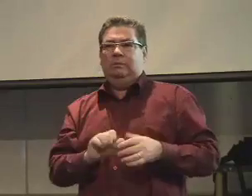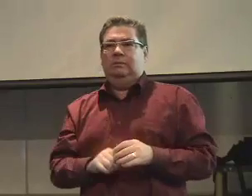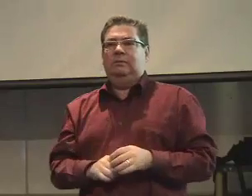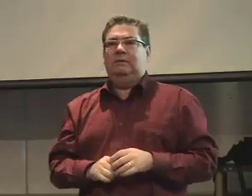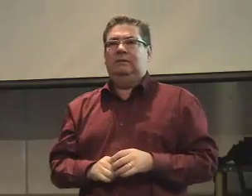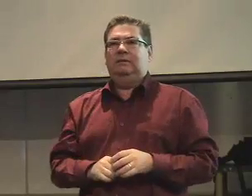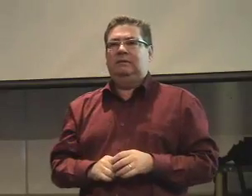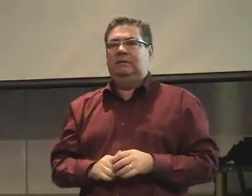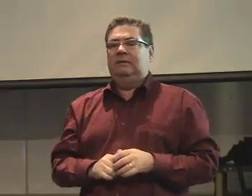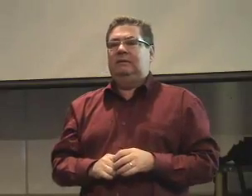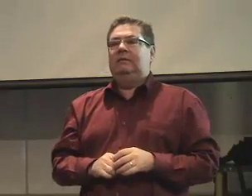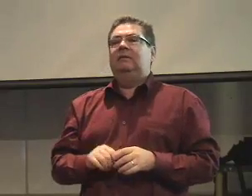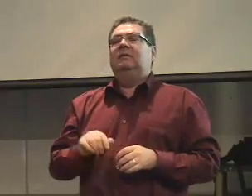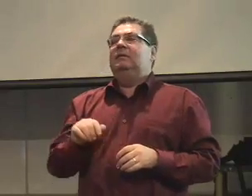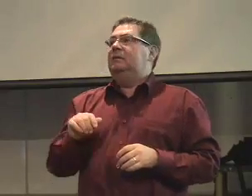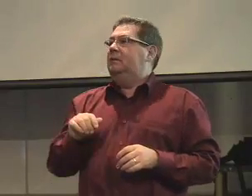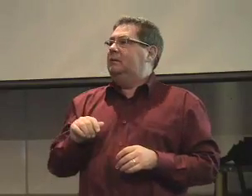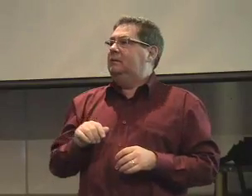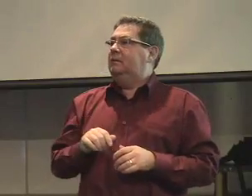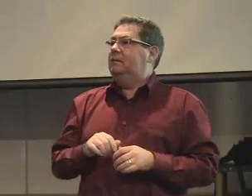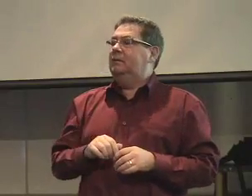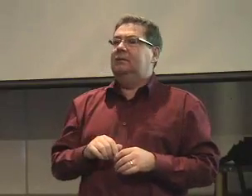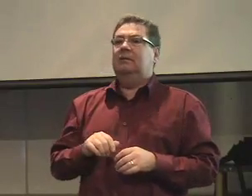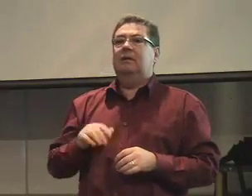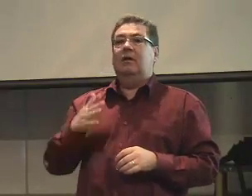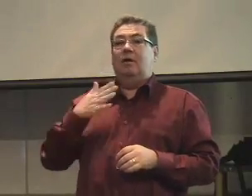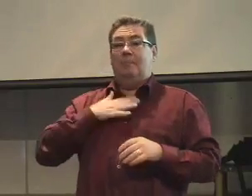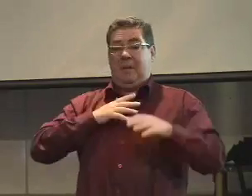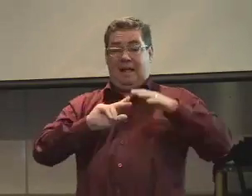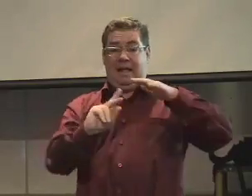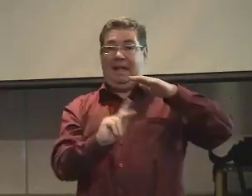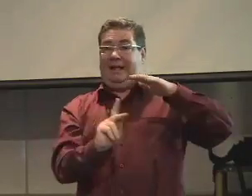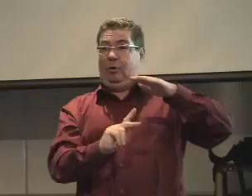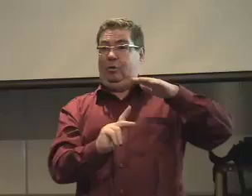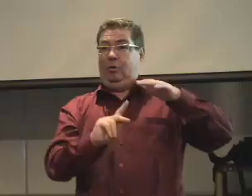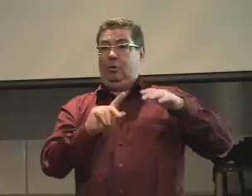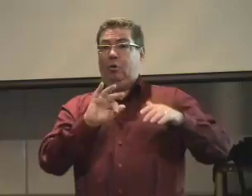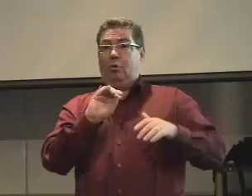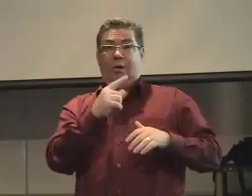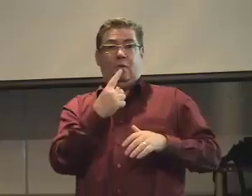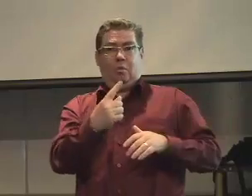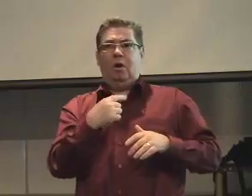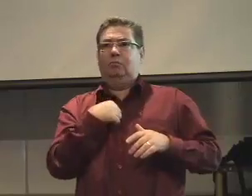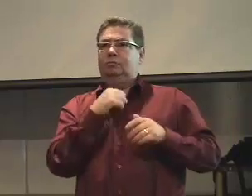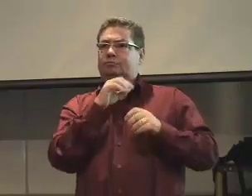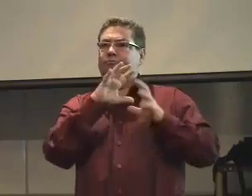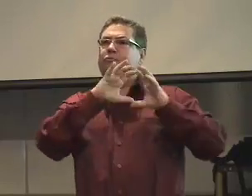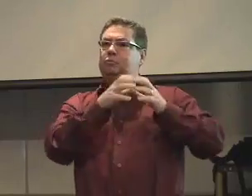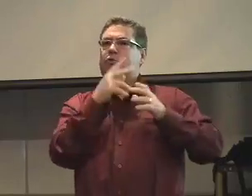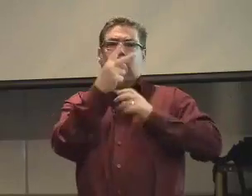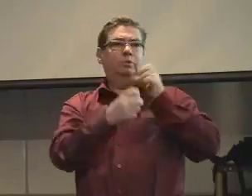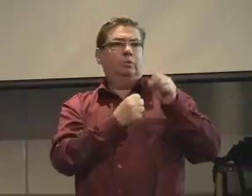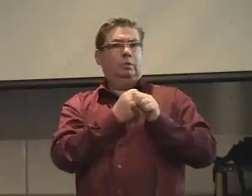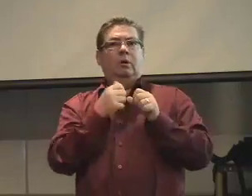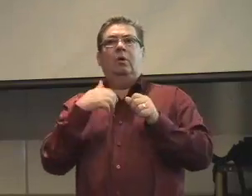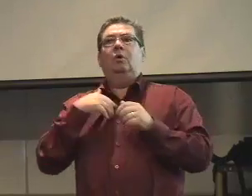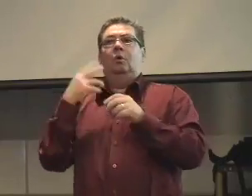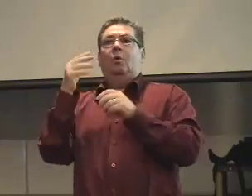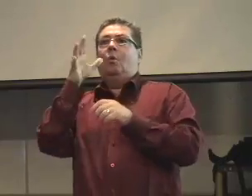is an example of my kindergarten, 1st grade class. We had it for 2 years, and I worked with another deaf woman who unfortunately was not in this